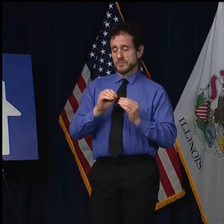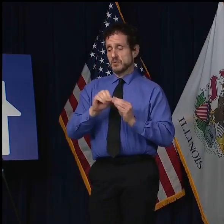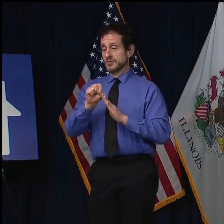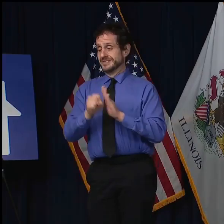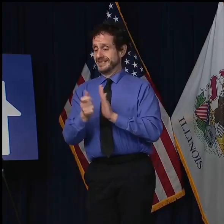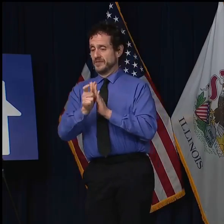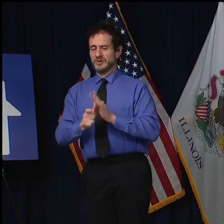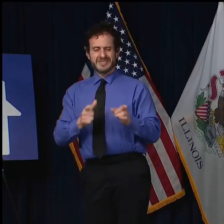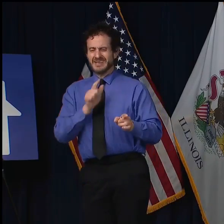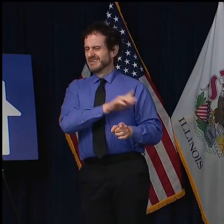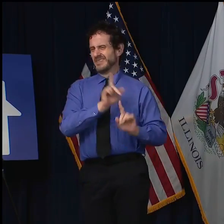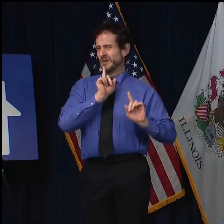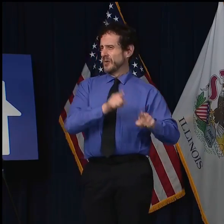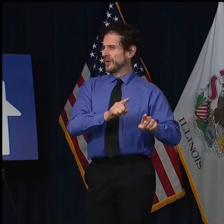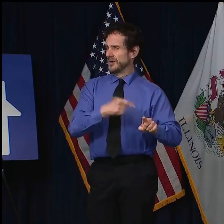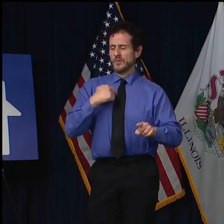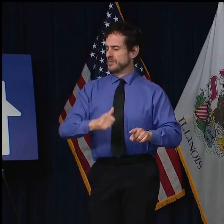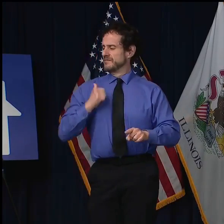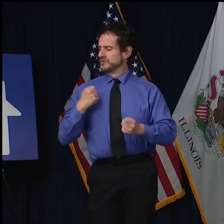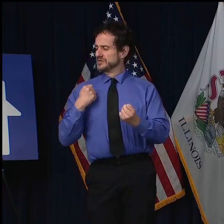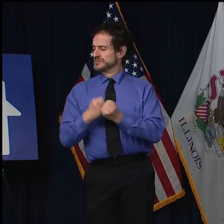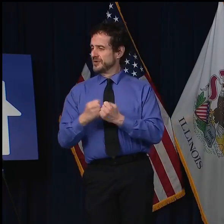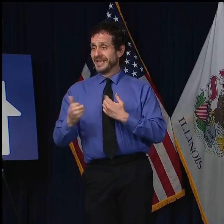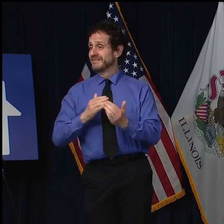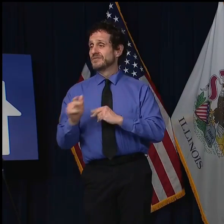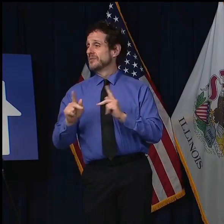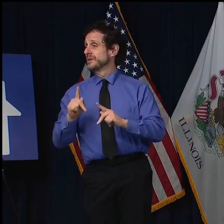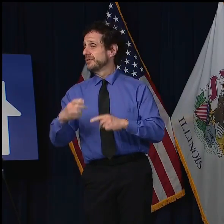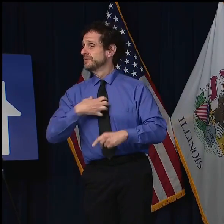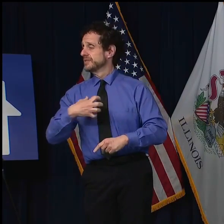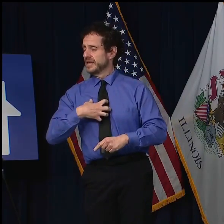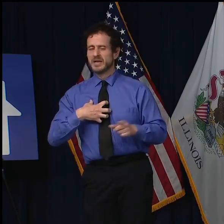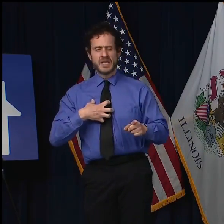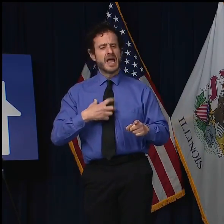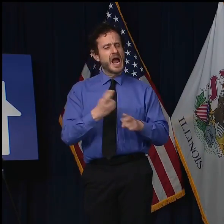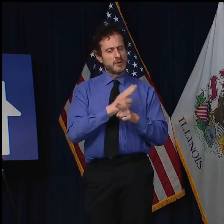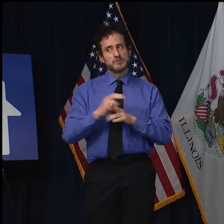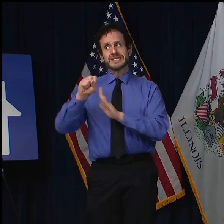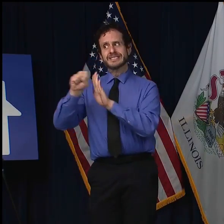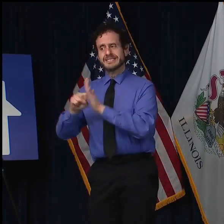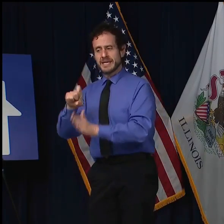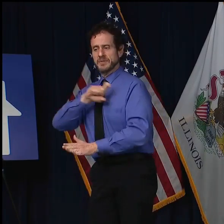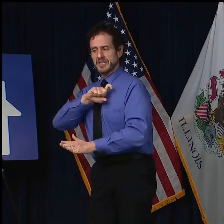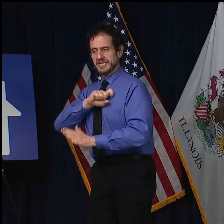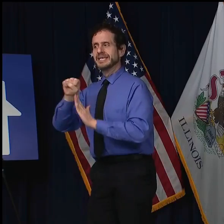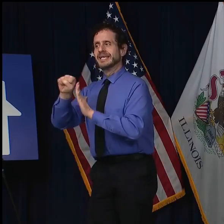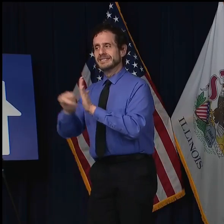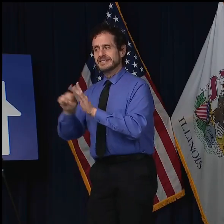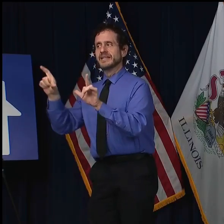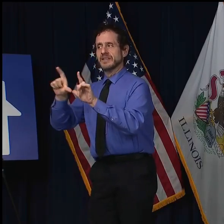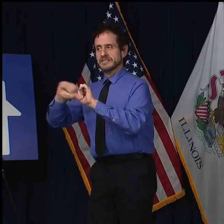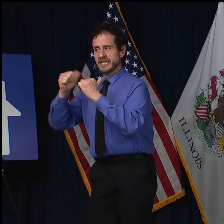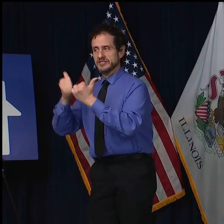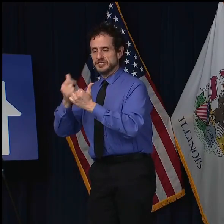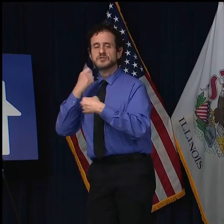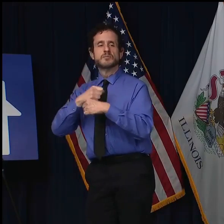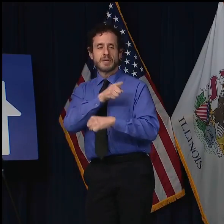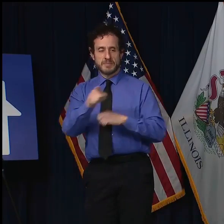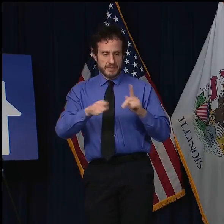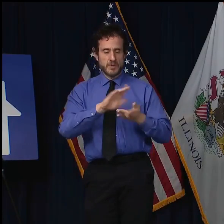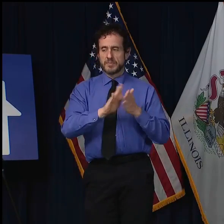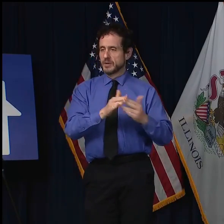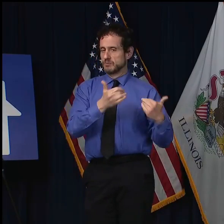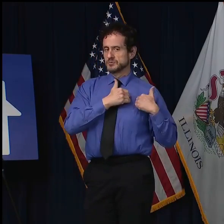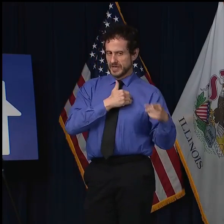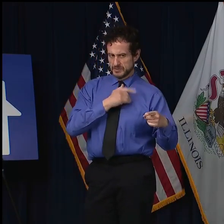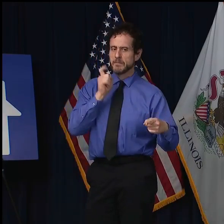not enforce your order even if complaints are made. Have you considered utilizing state police and state licensing agencies to hold people accountable? Yes, and I've